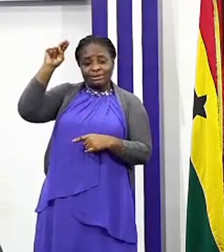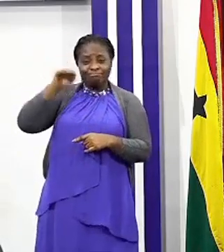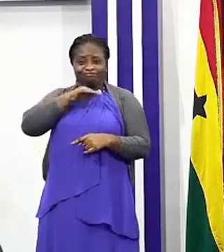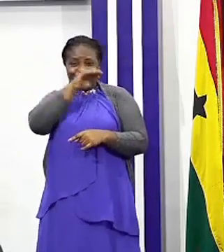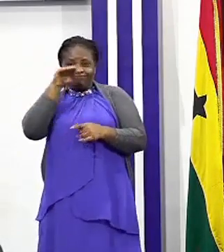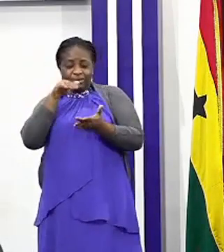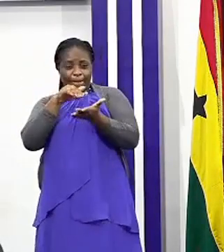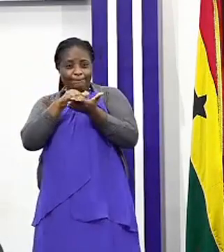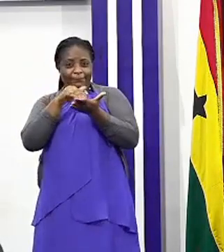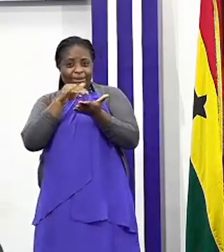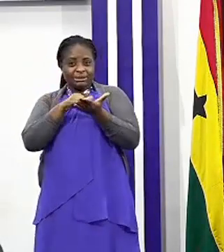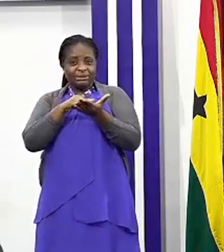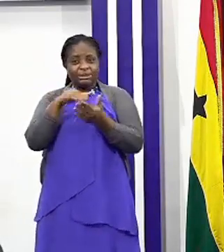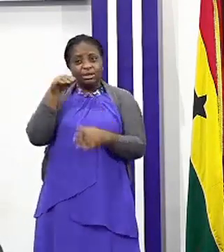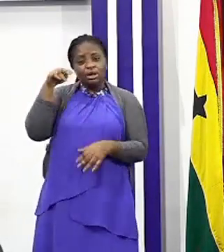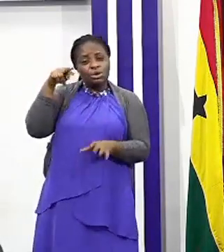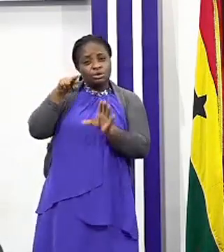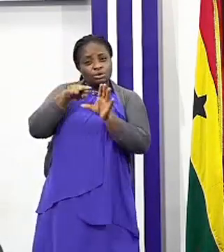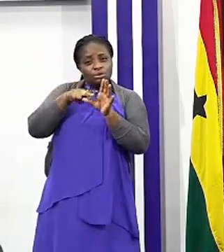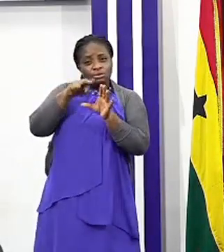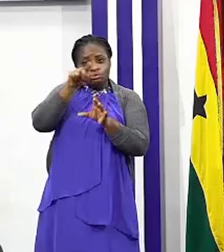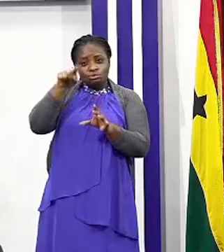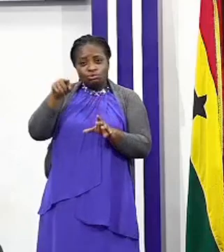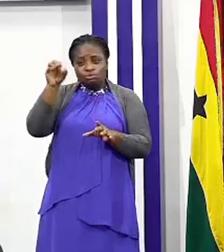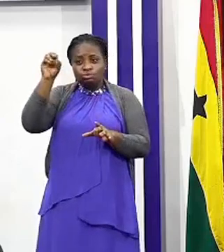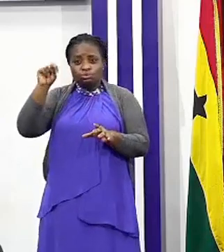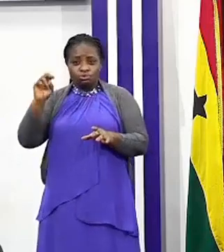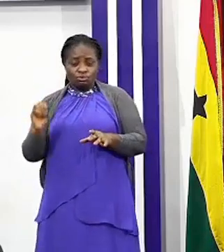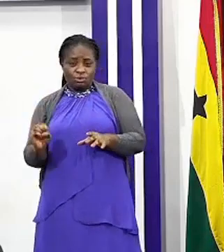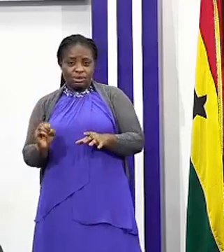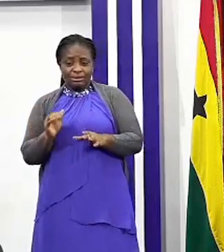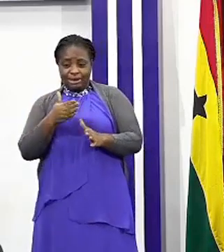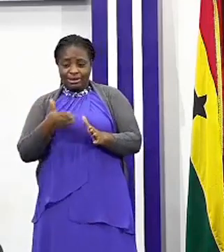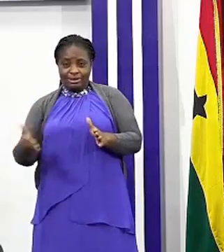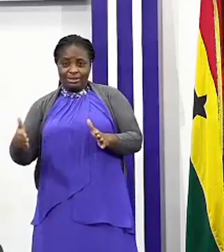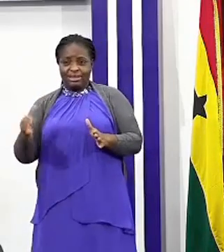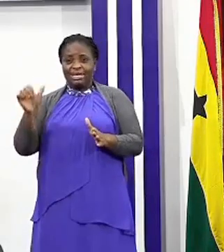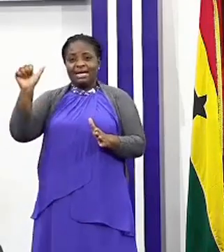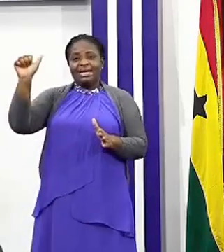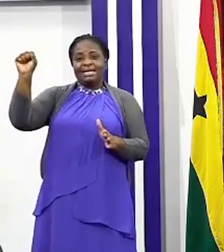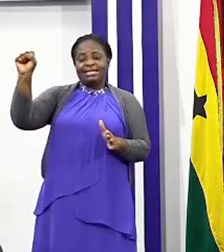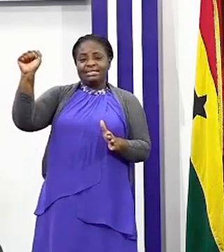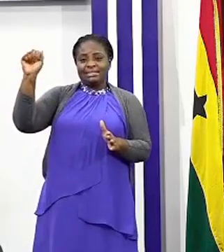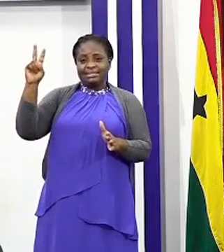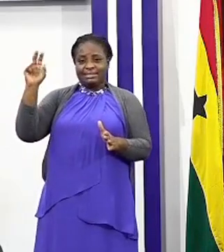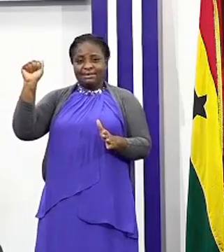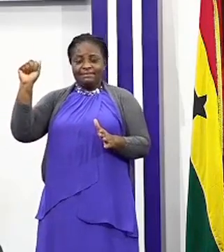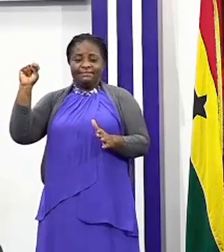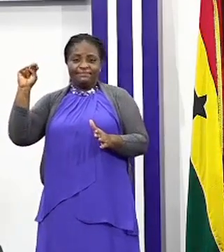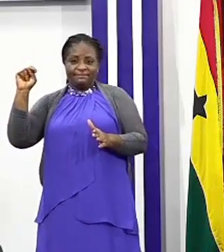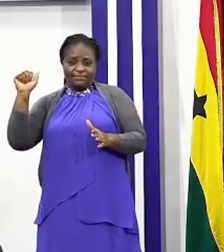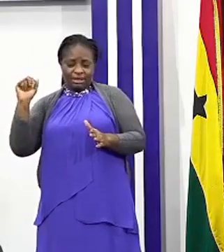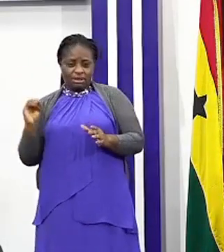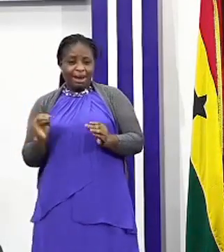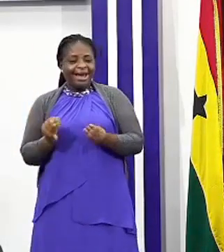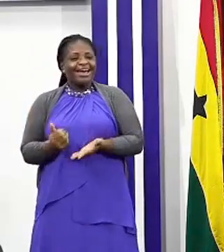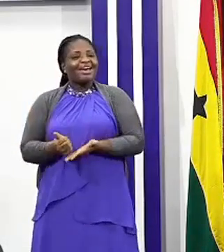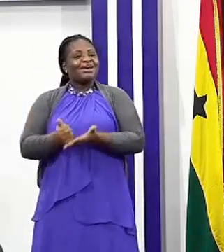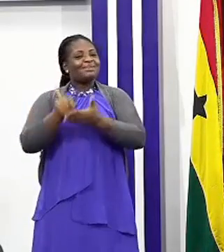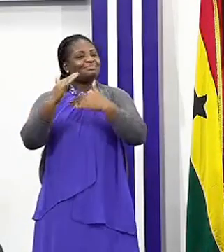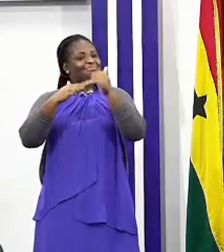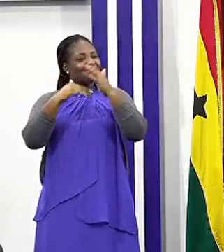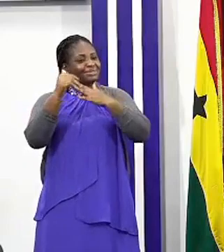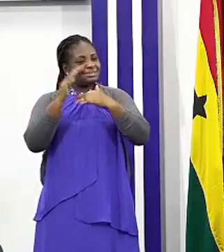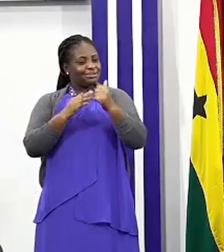bird rainforest zone, and another one at the savannah zone. And this is in addition to building the capacity